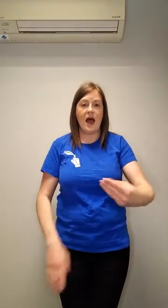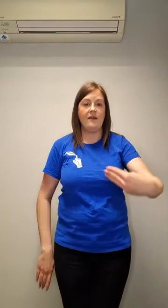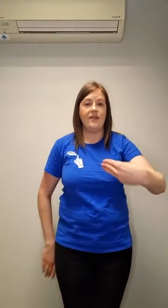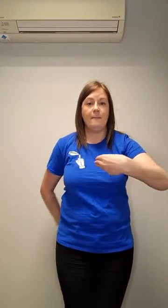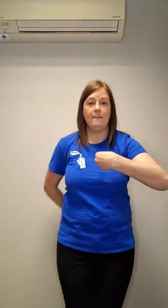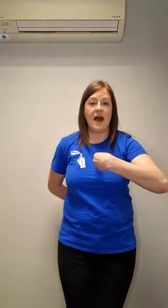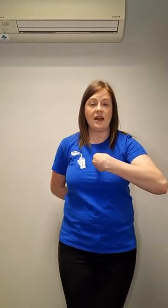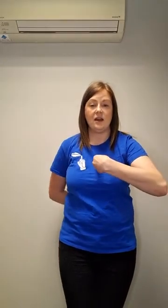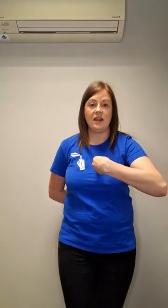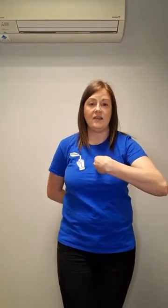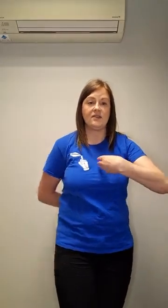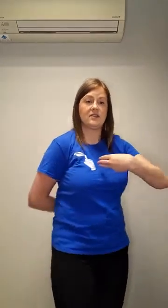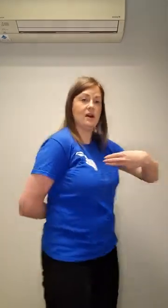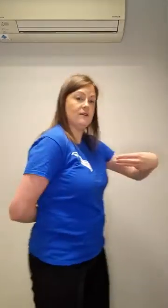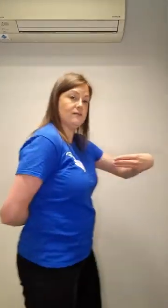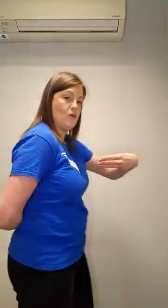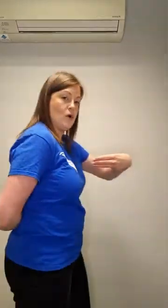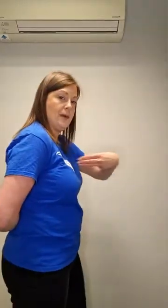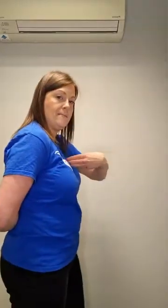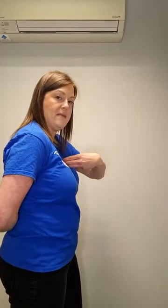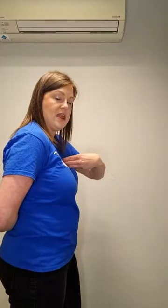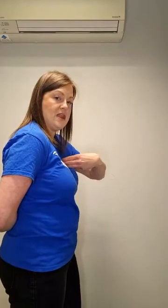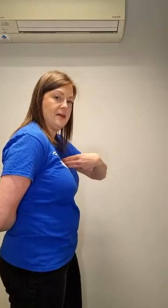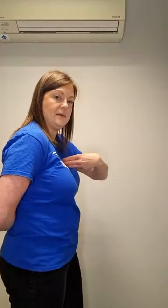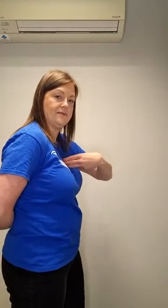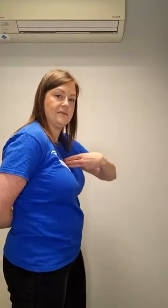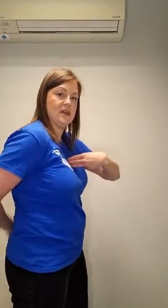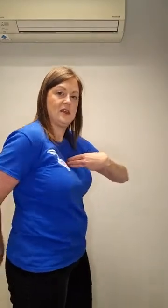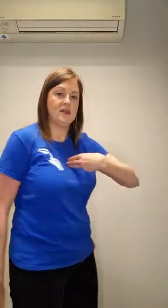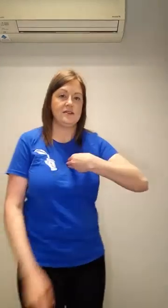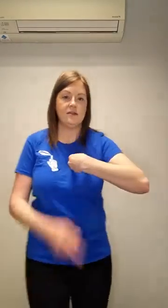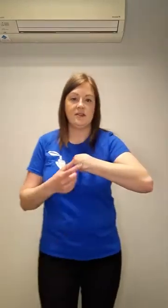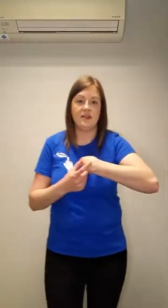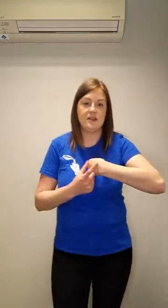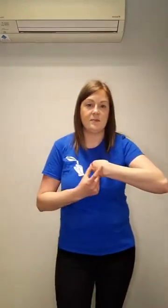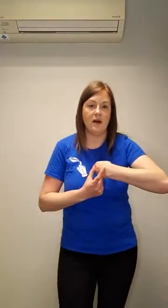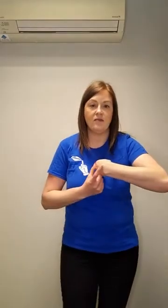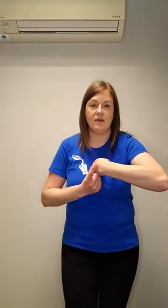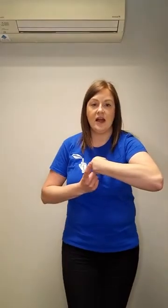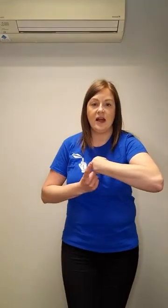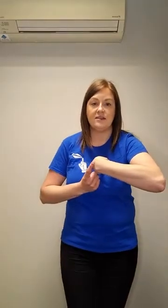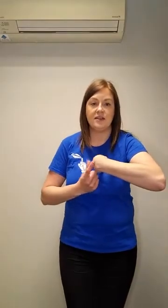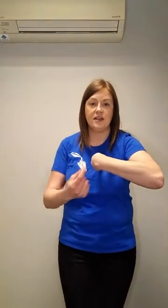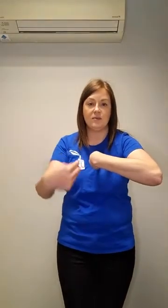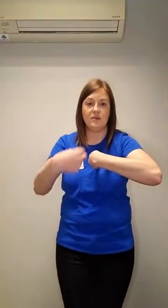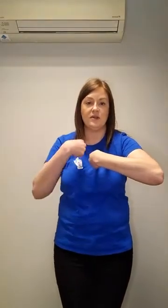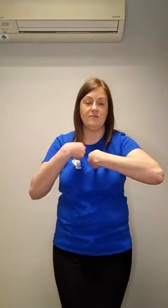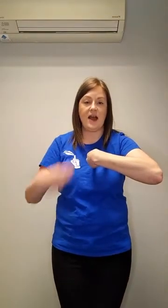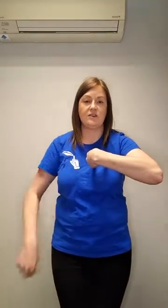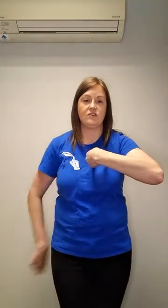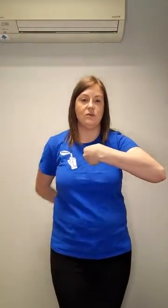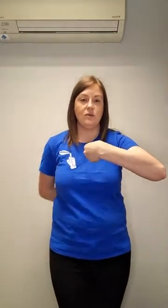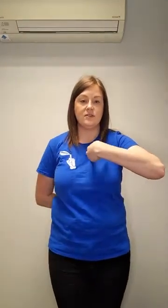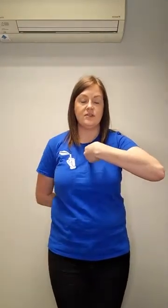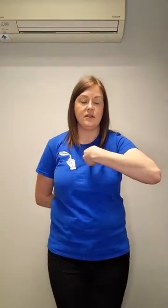And then back, like in the sign for me. So you see this part of my hand is pointing back towards